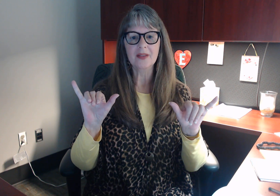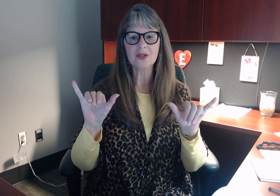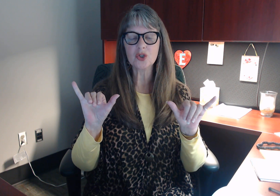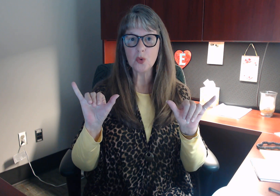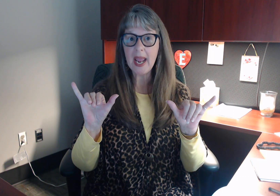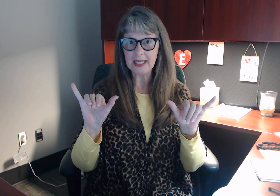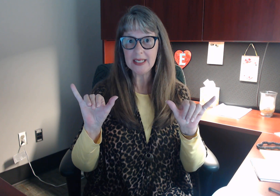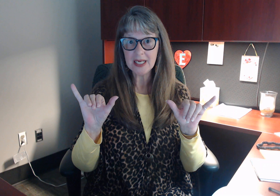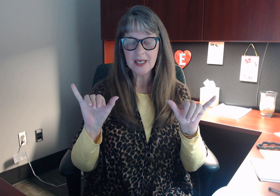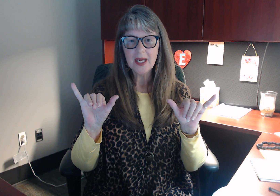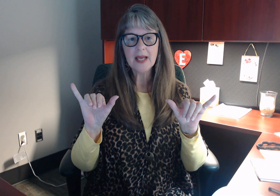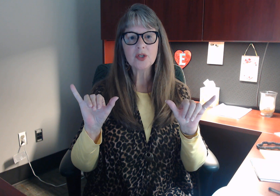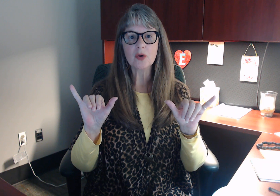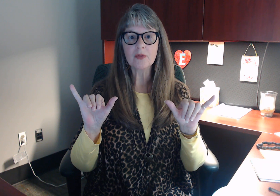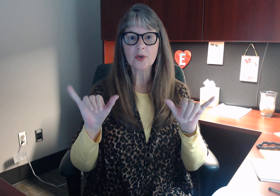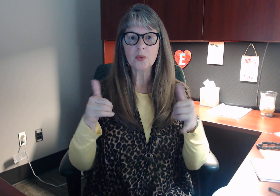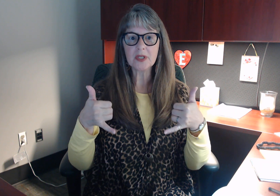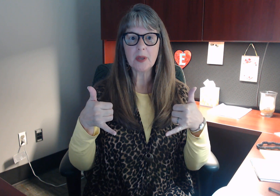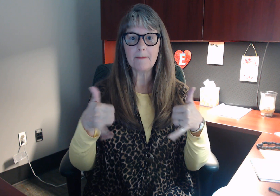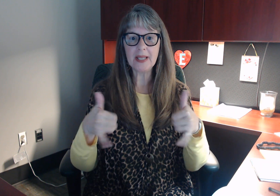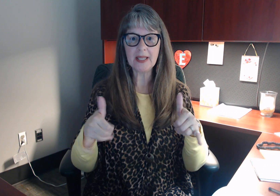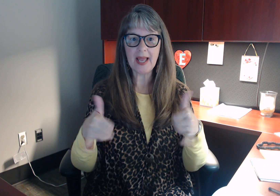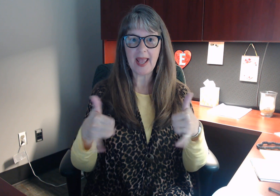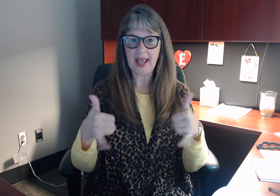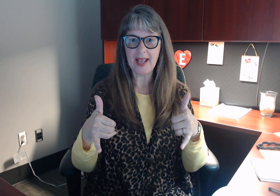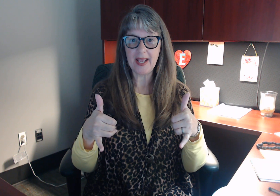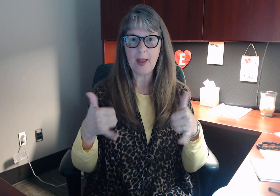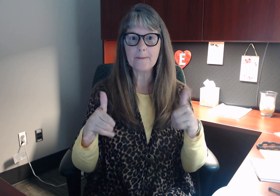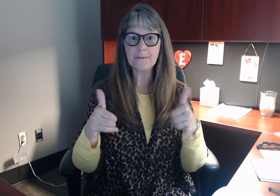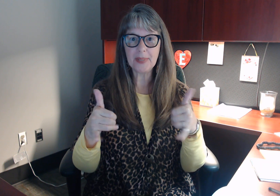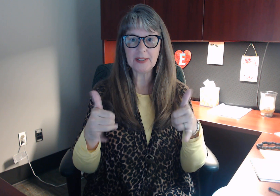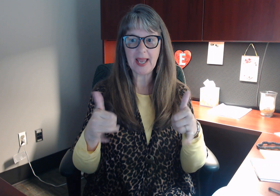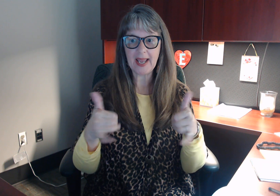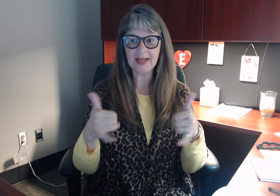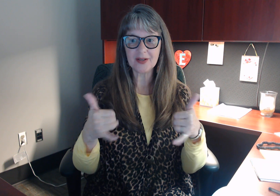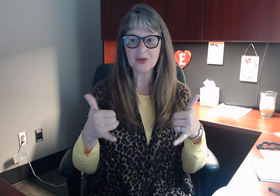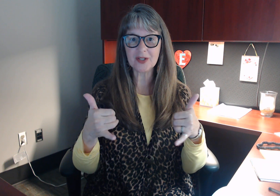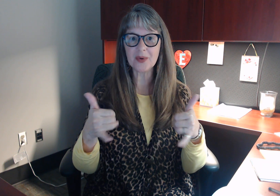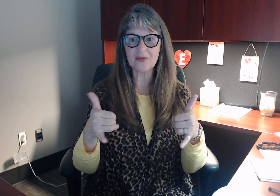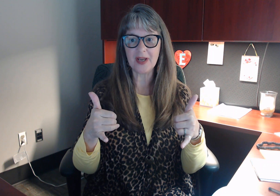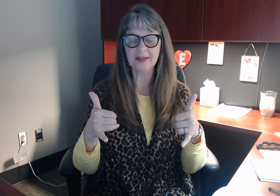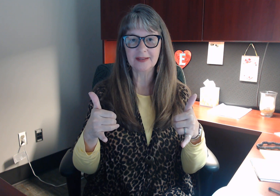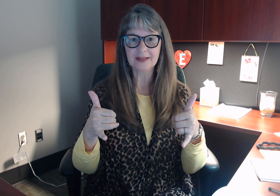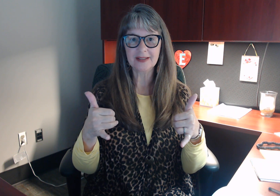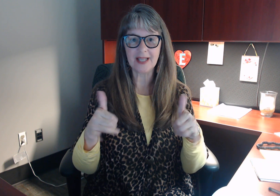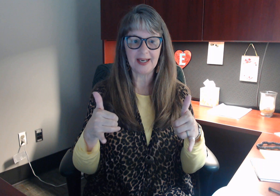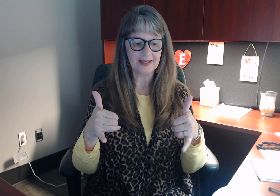is two-handed, and so the first one is play, play. So that's always a fun sign. I like